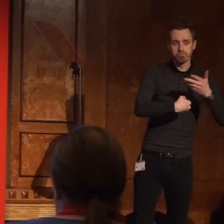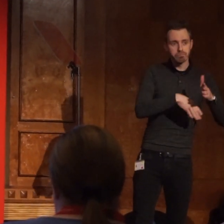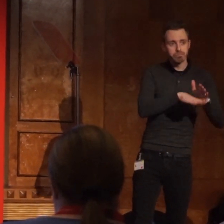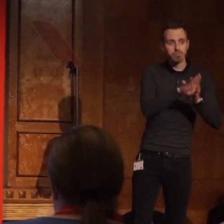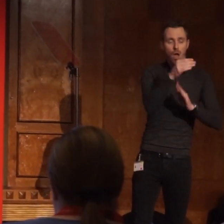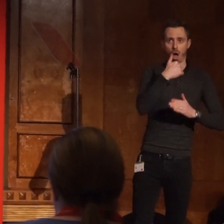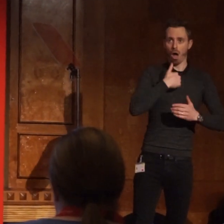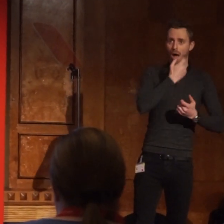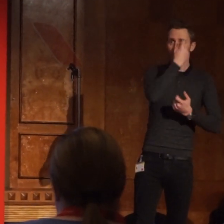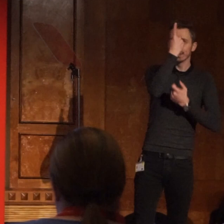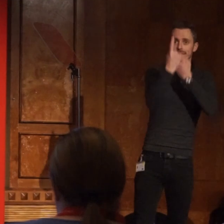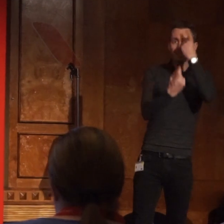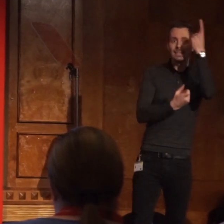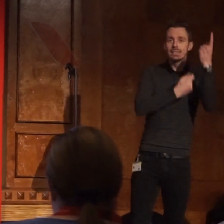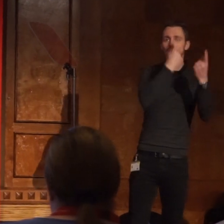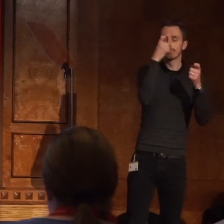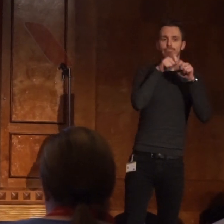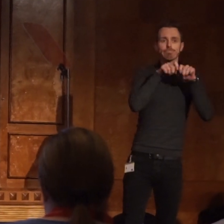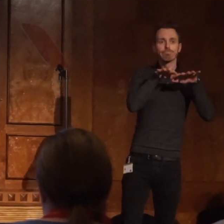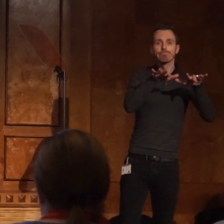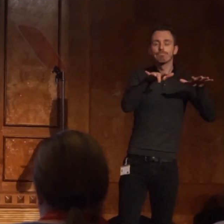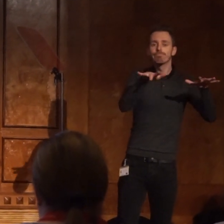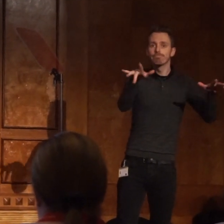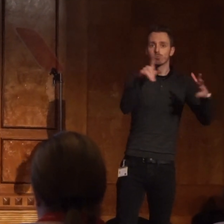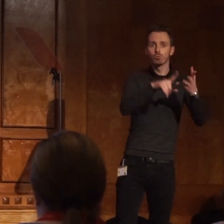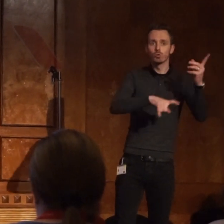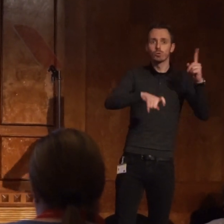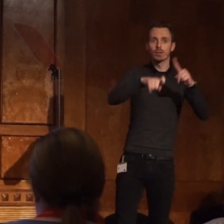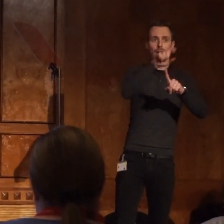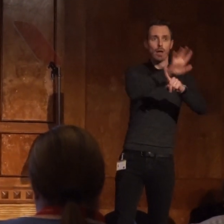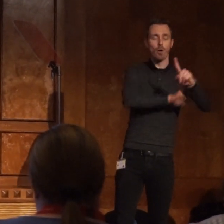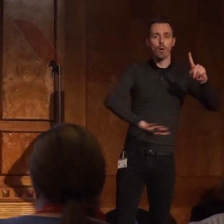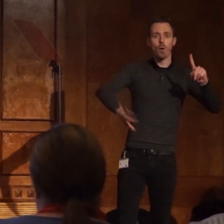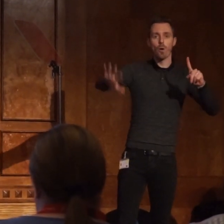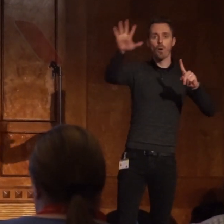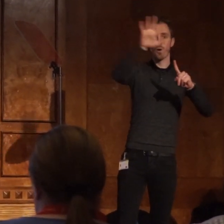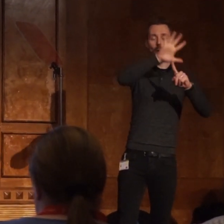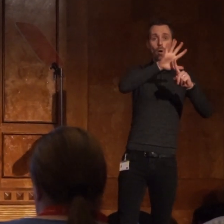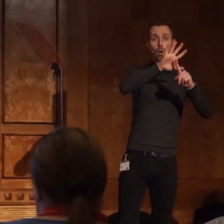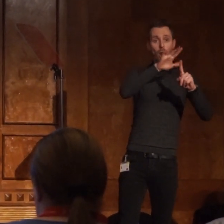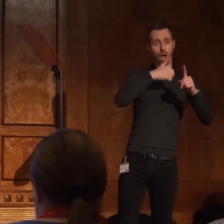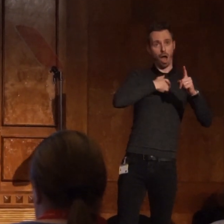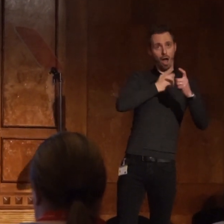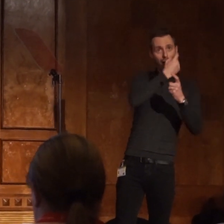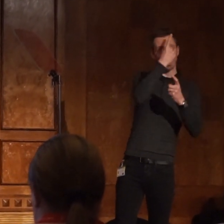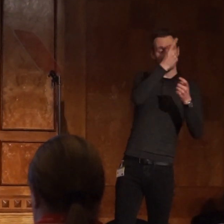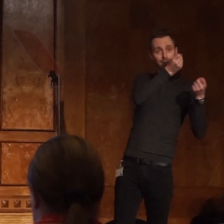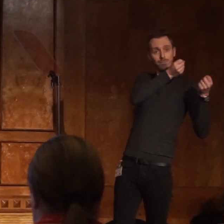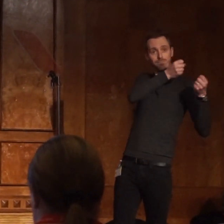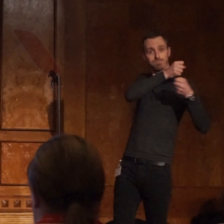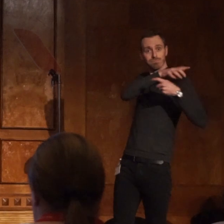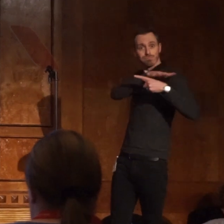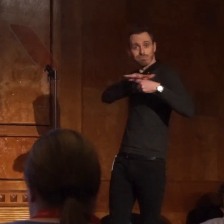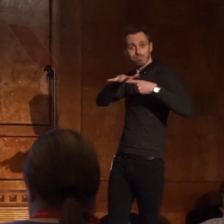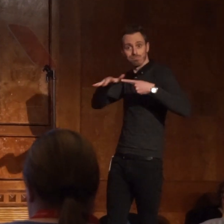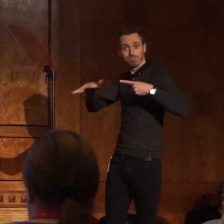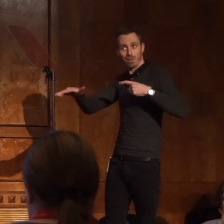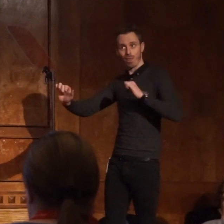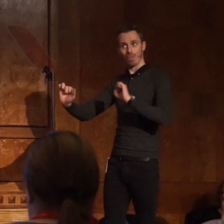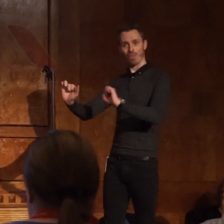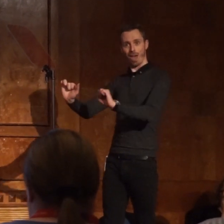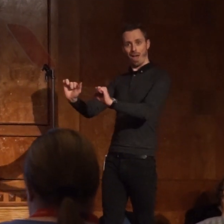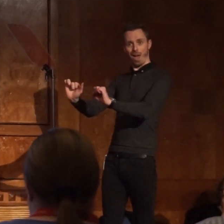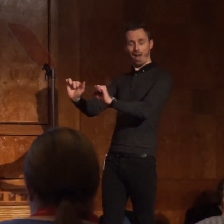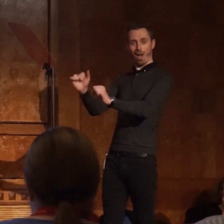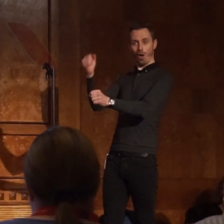through the country, so much that some are beginning to reach the Cabinet table itself. Many of you will have seen